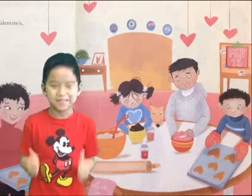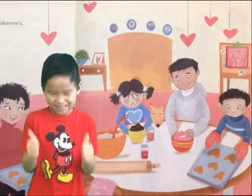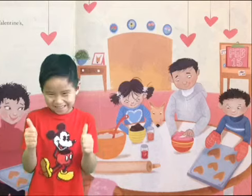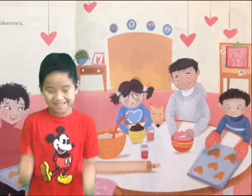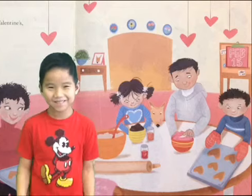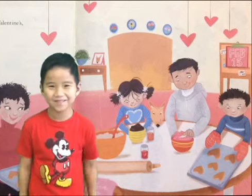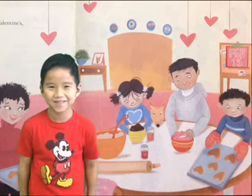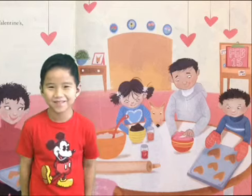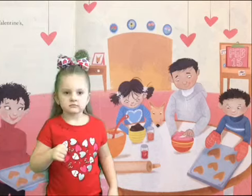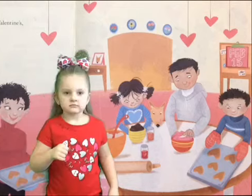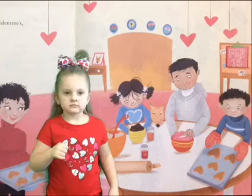pens,